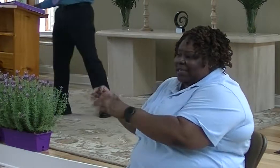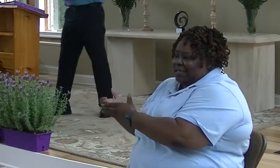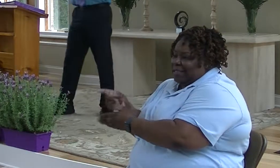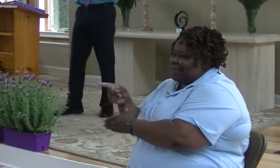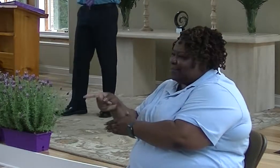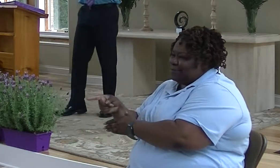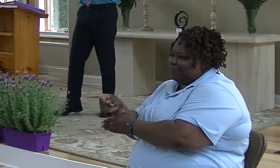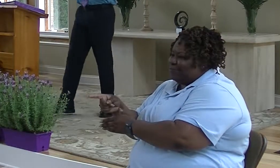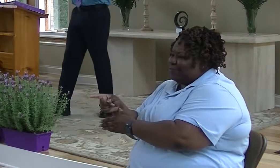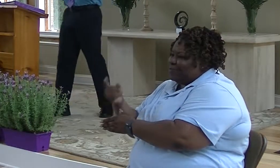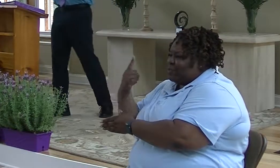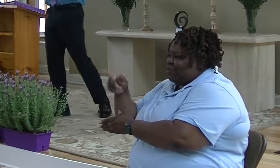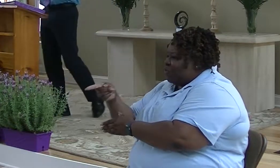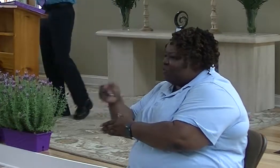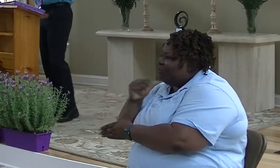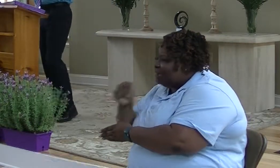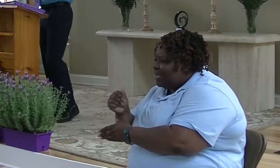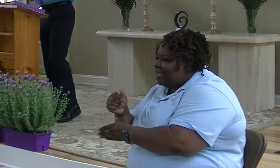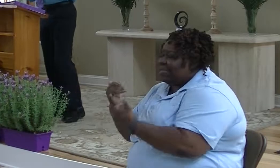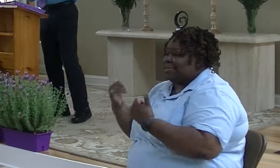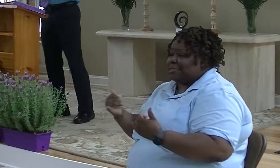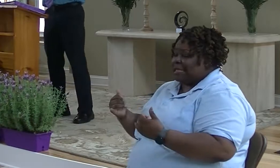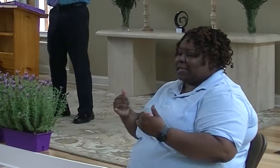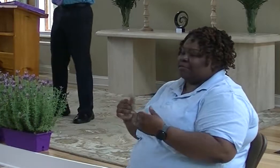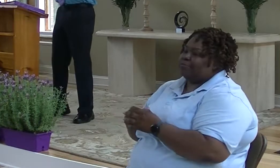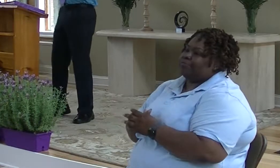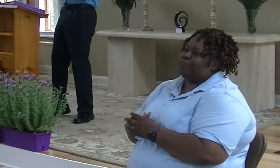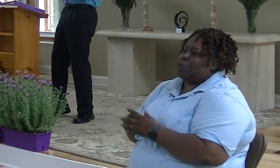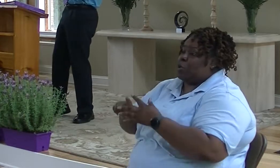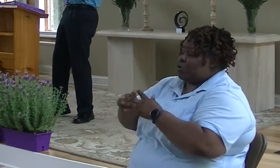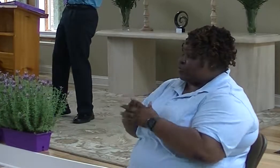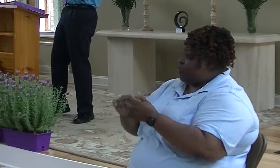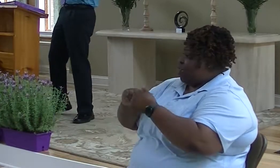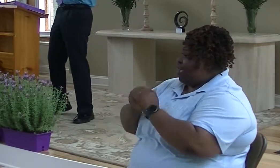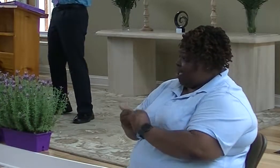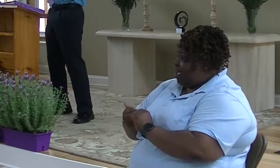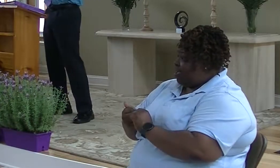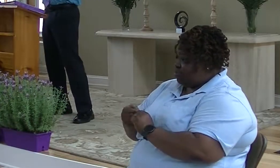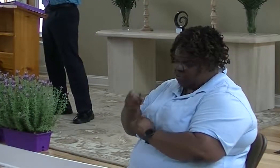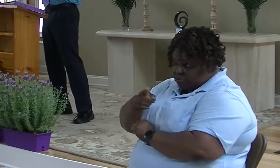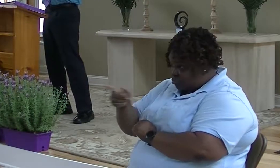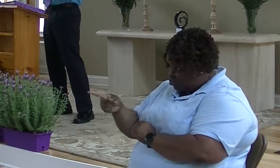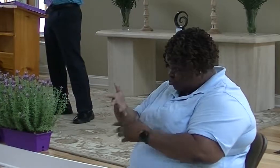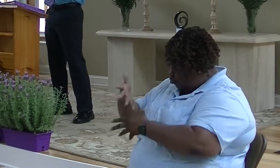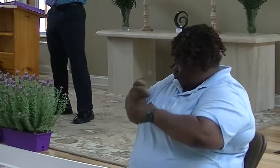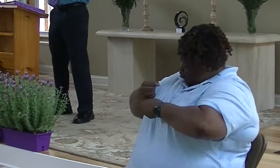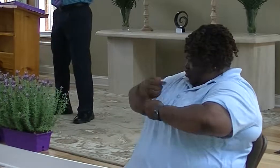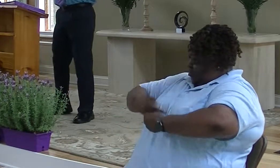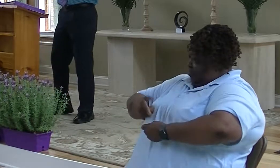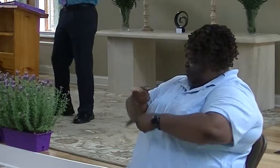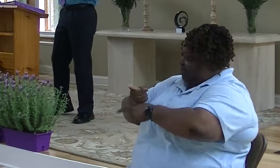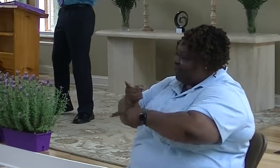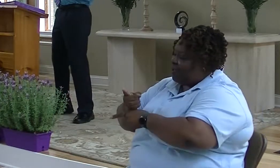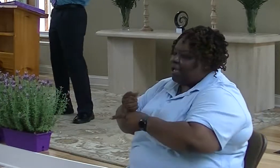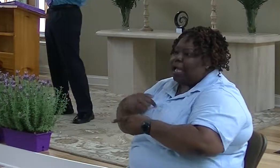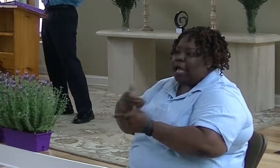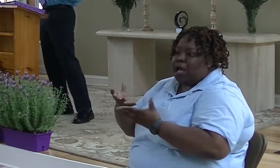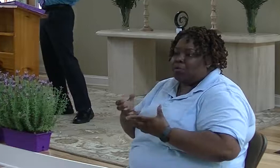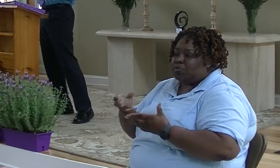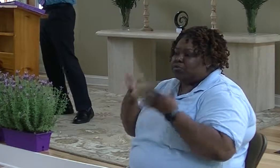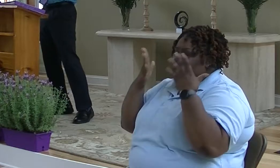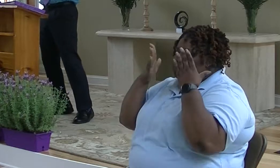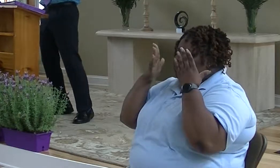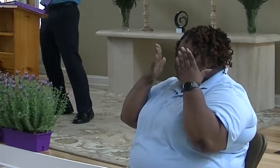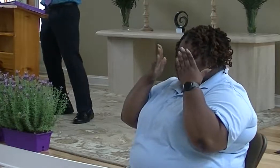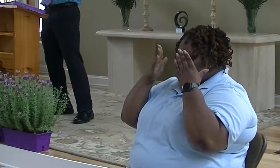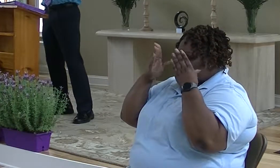you. Okay. So we're going to start off with an experiment. Because I'm assuming you trust me, right? Okay, so what I want you to do is I want you to close your